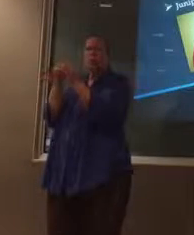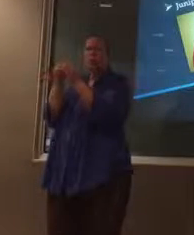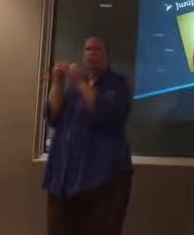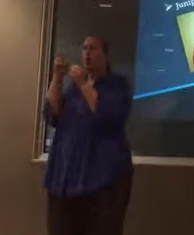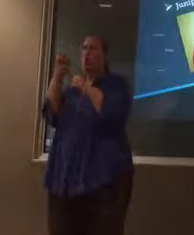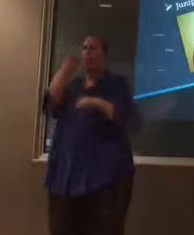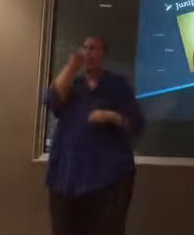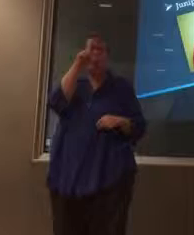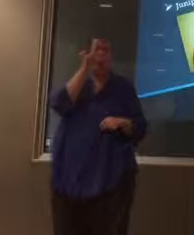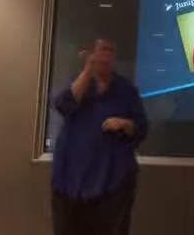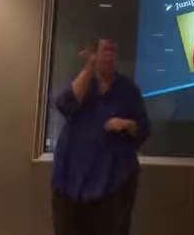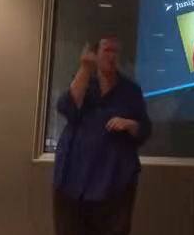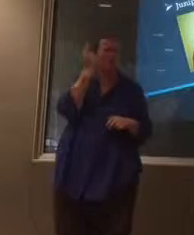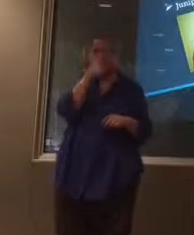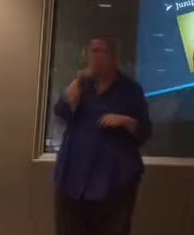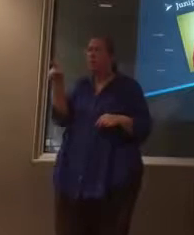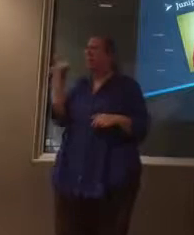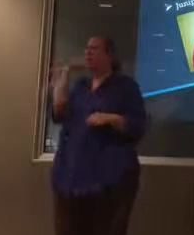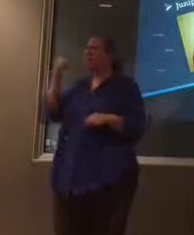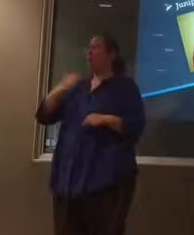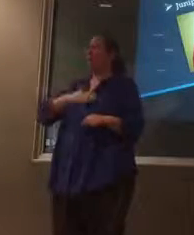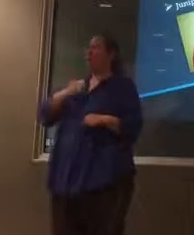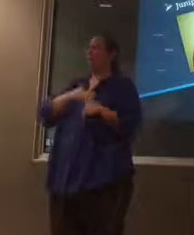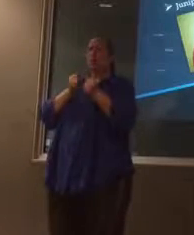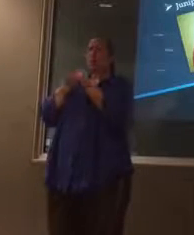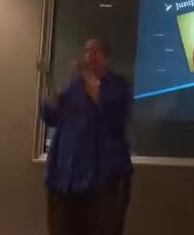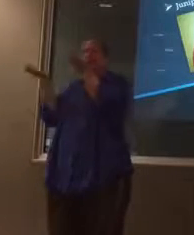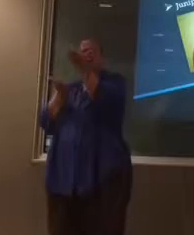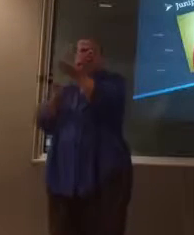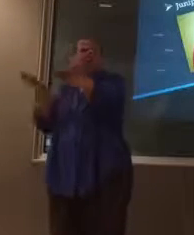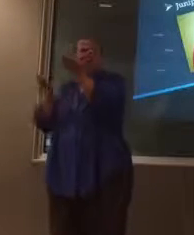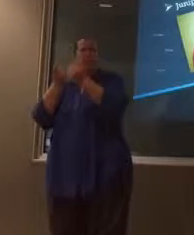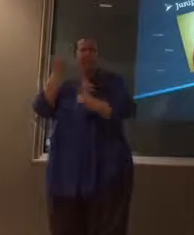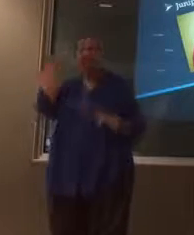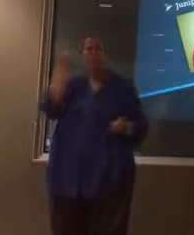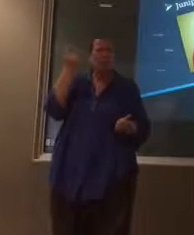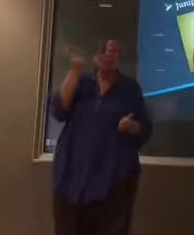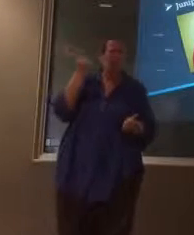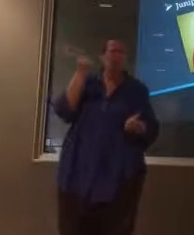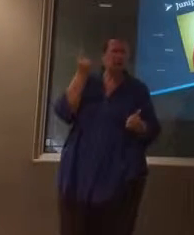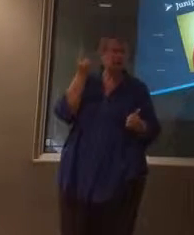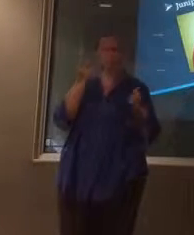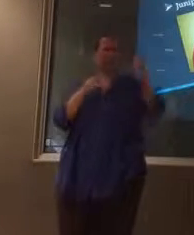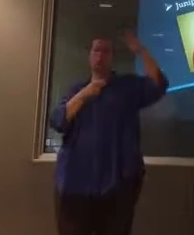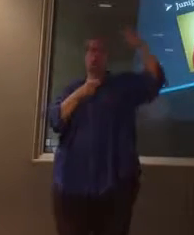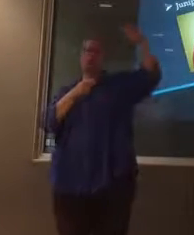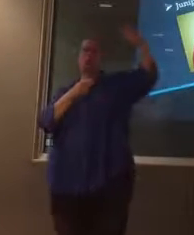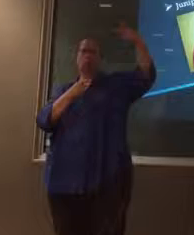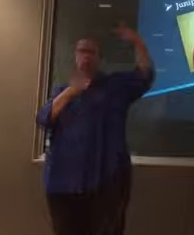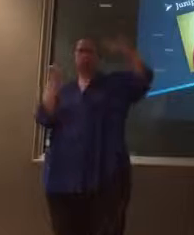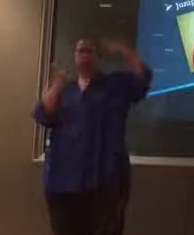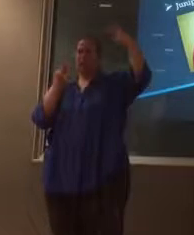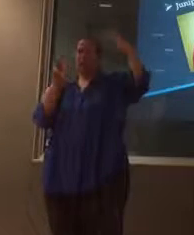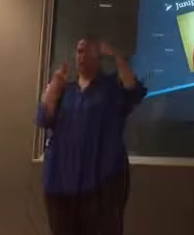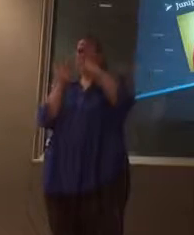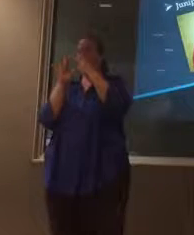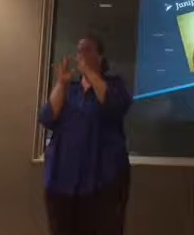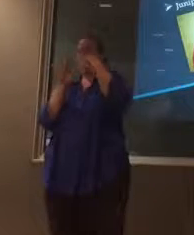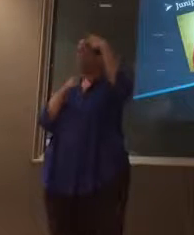If something goes awry with your interpreting or CART and you're unsatisfied with the services you're getting, in that case, you're just